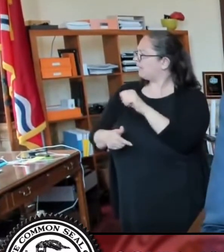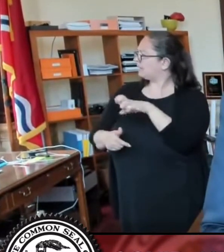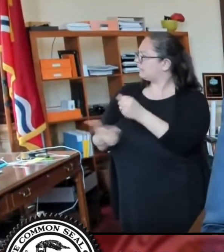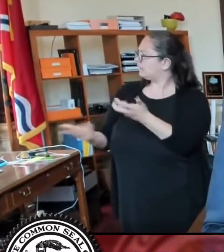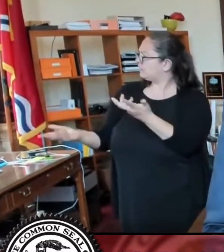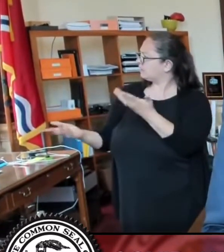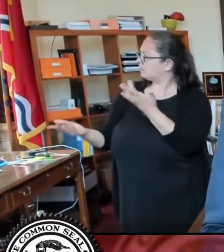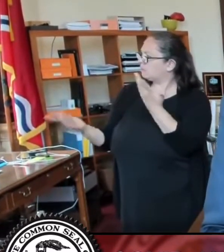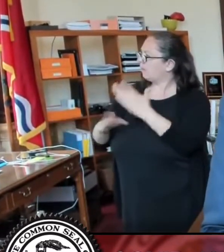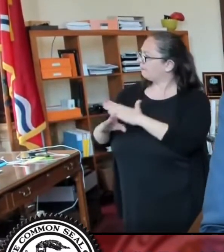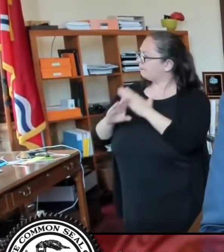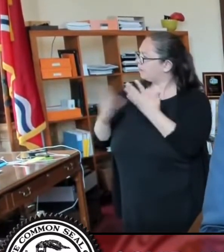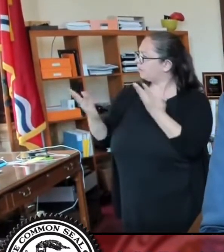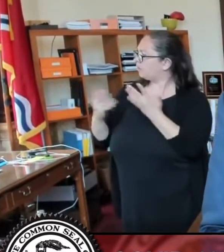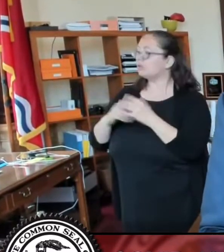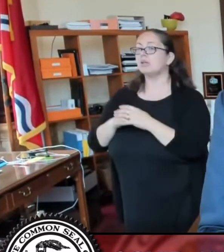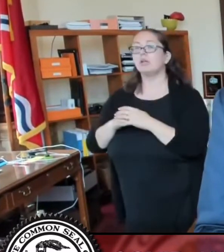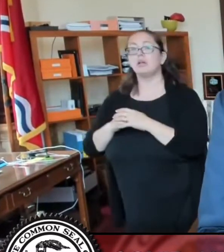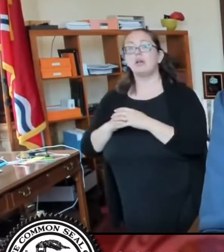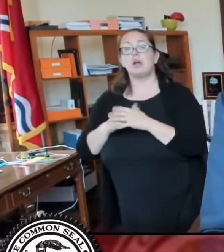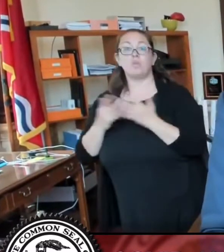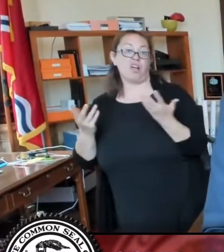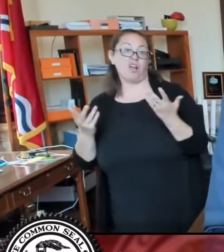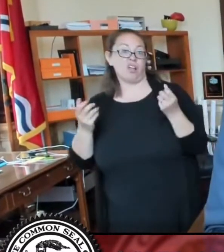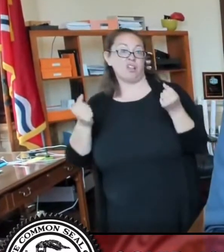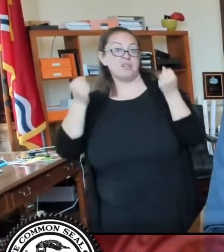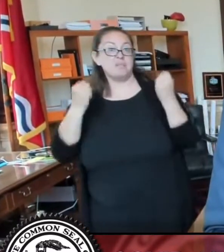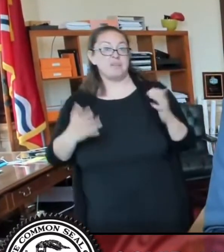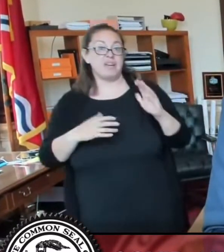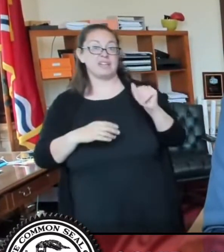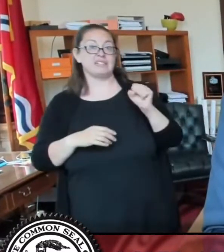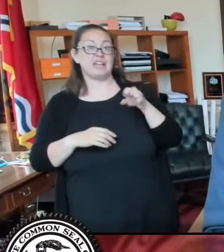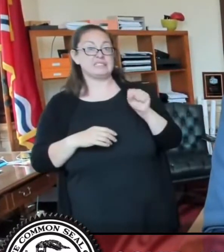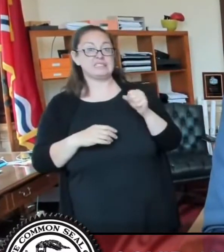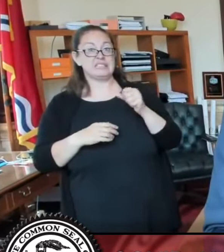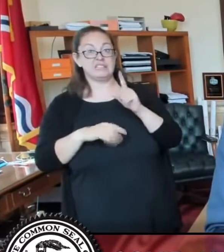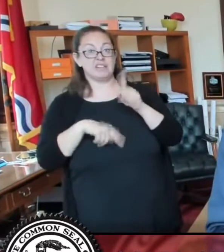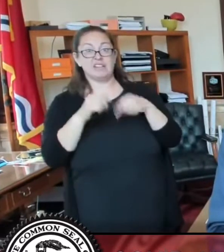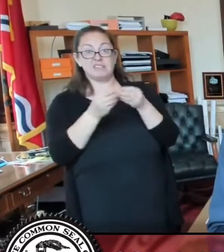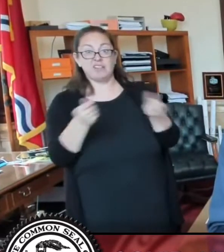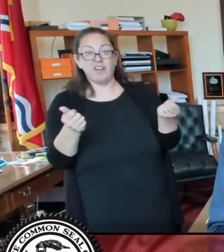for not solving many of the cases is just cooperation.